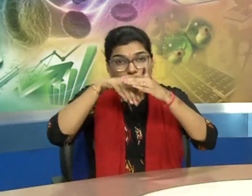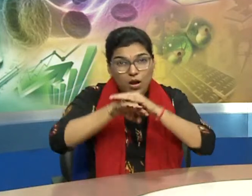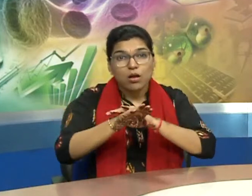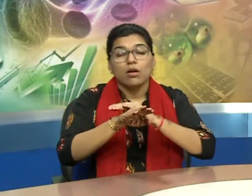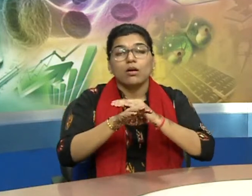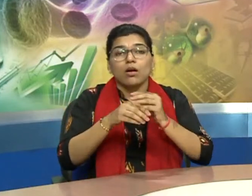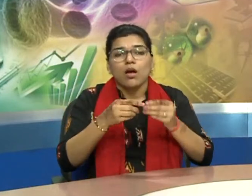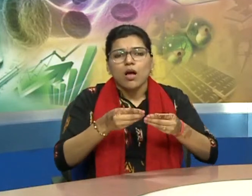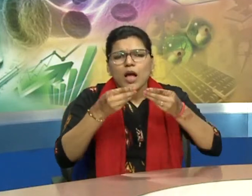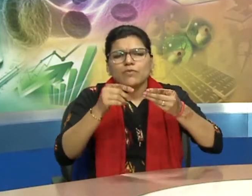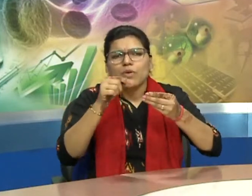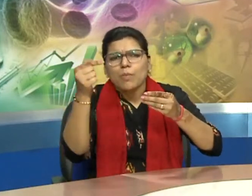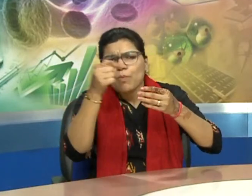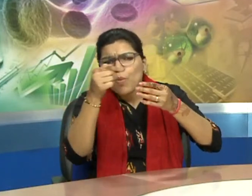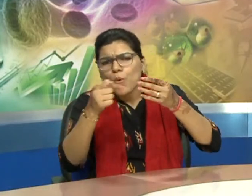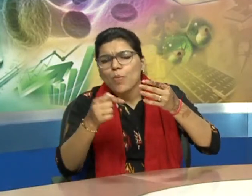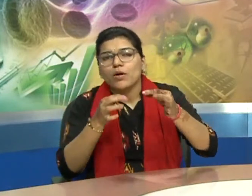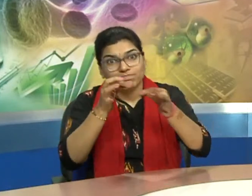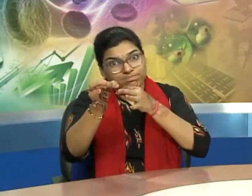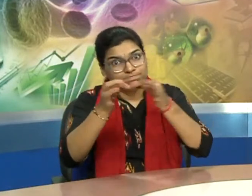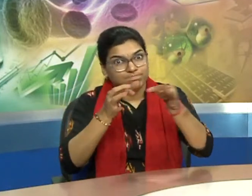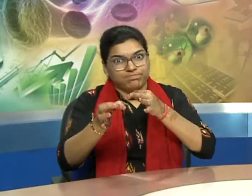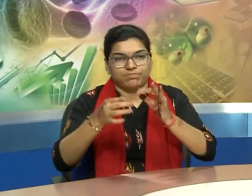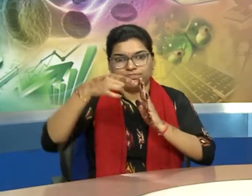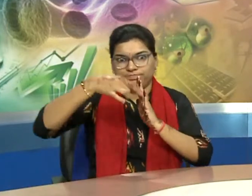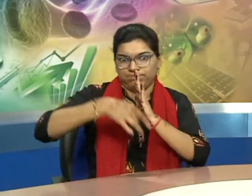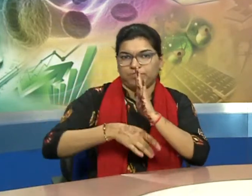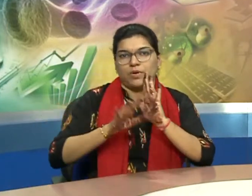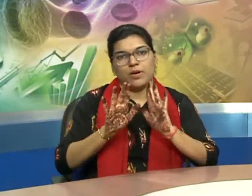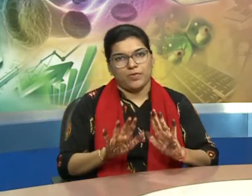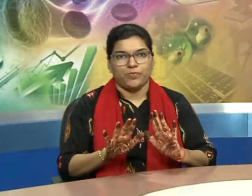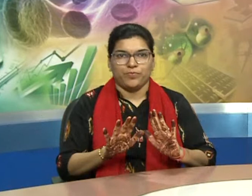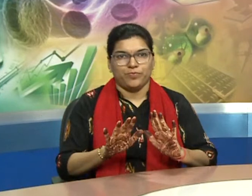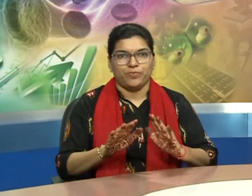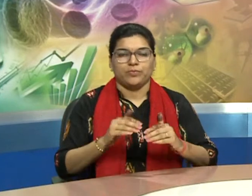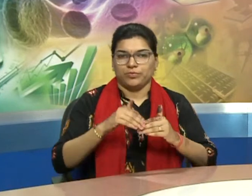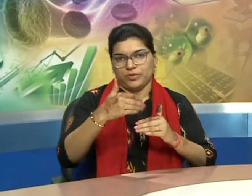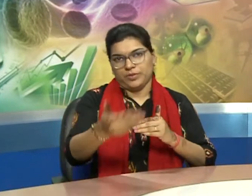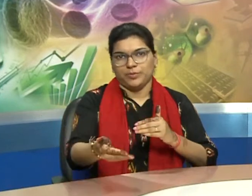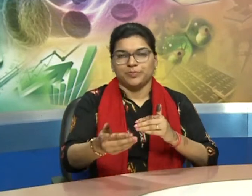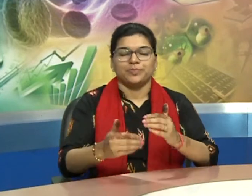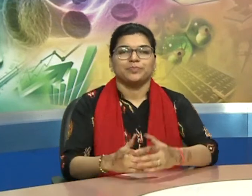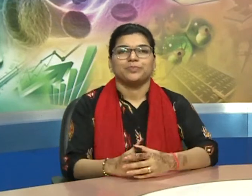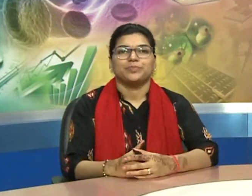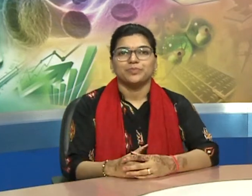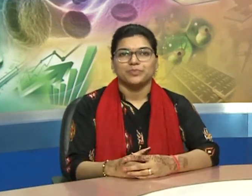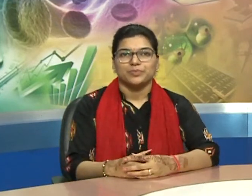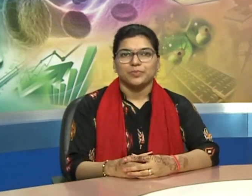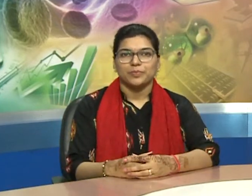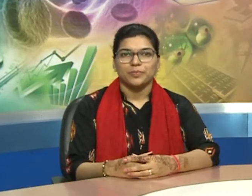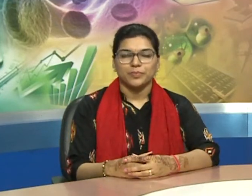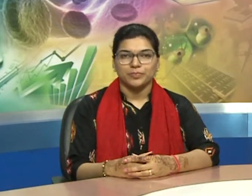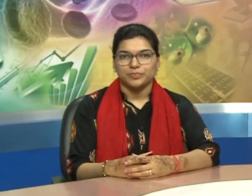and second, it will help us understand and give examples of each type of library.